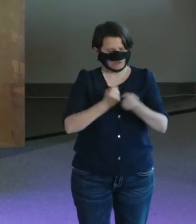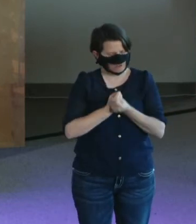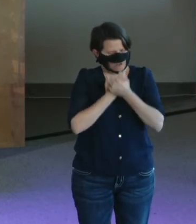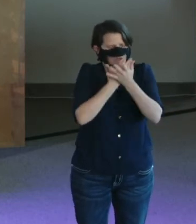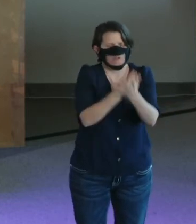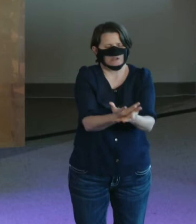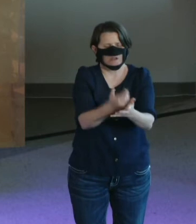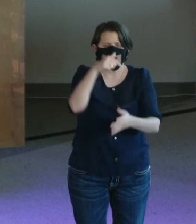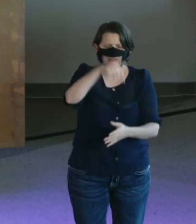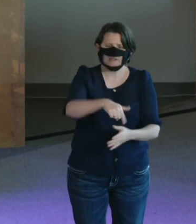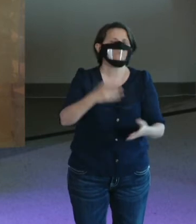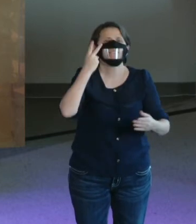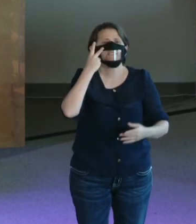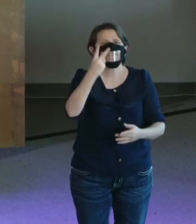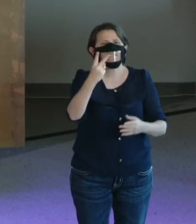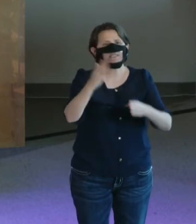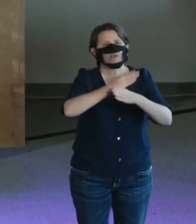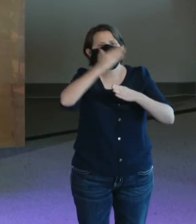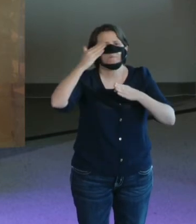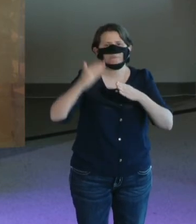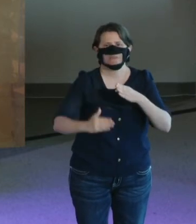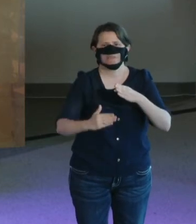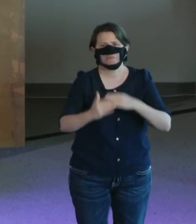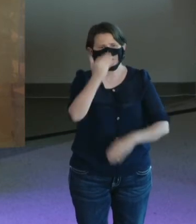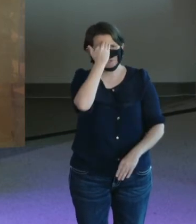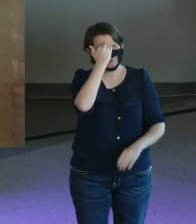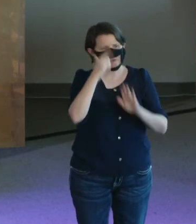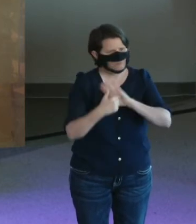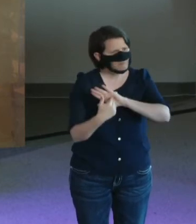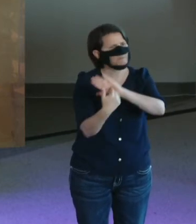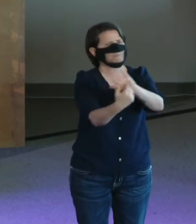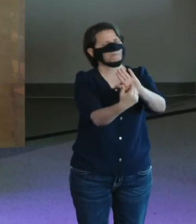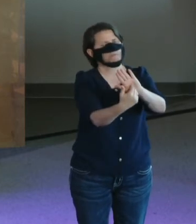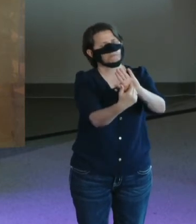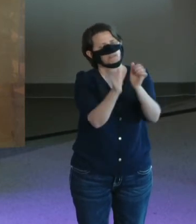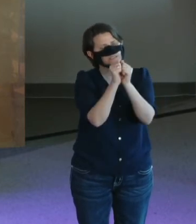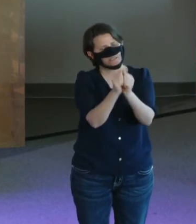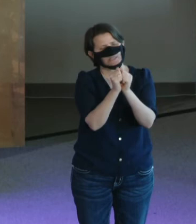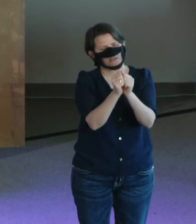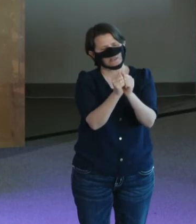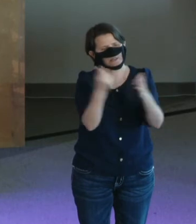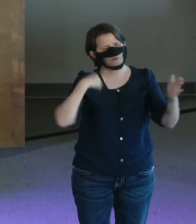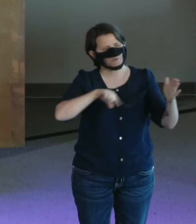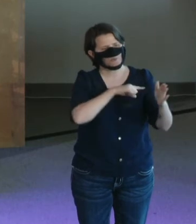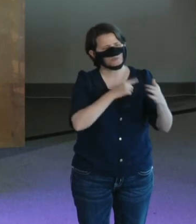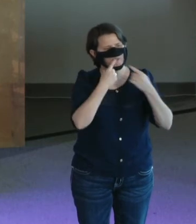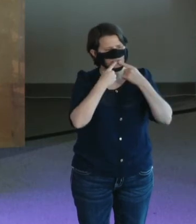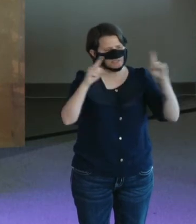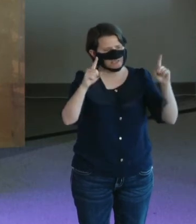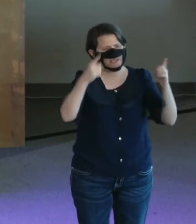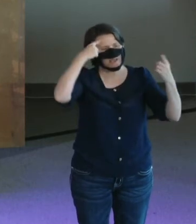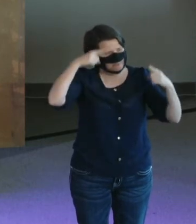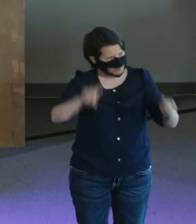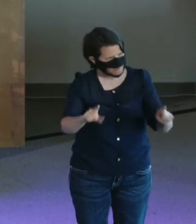We see it complete. We know it to be manifest. And together we say amen. Amen.